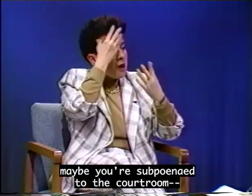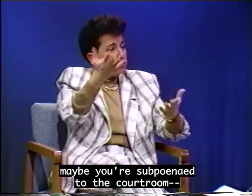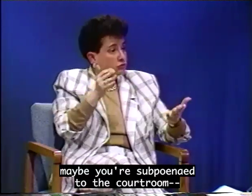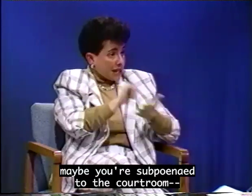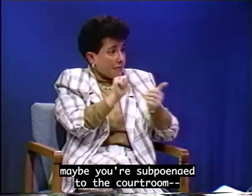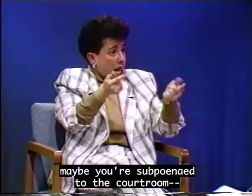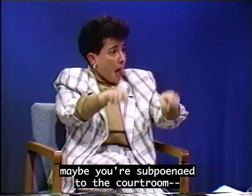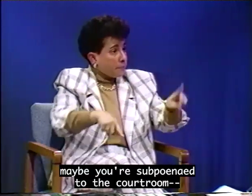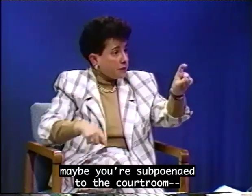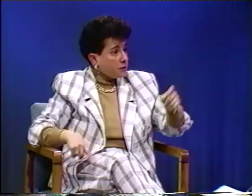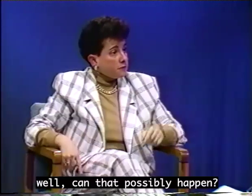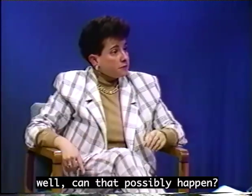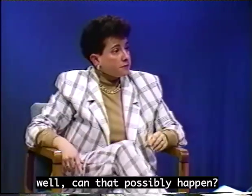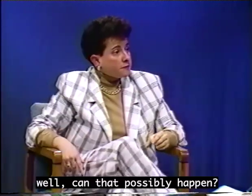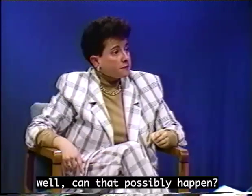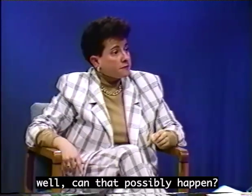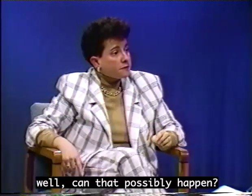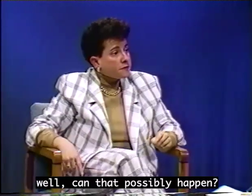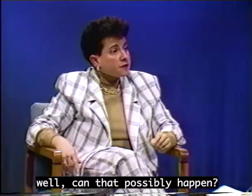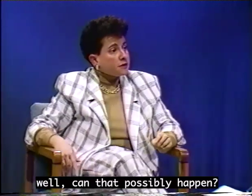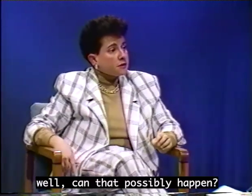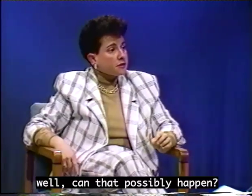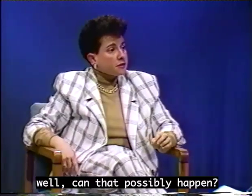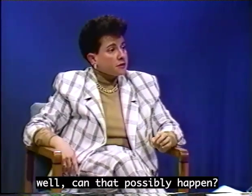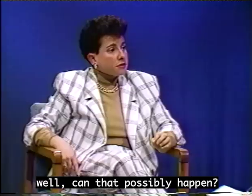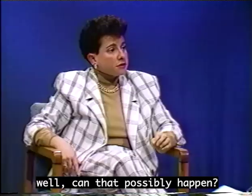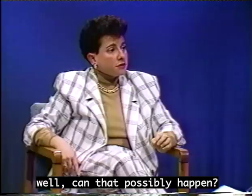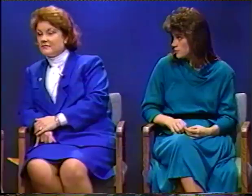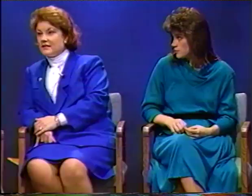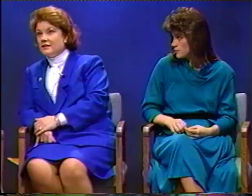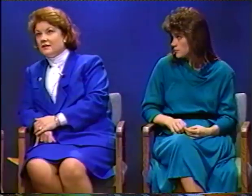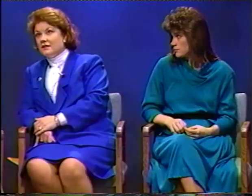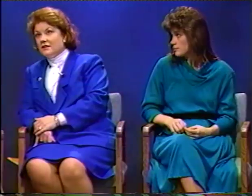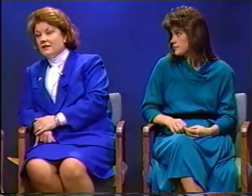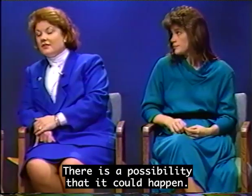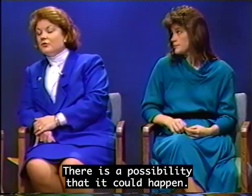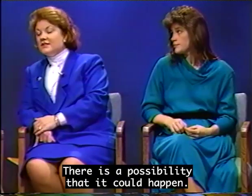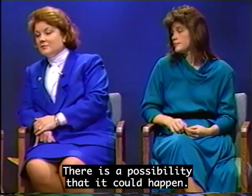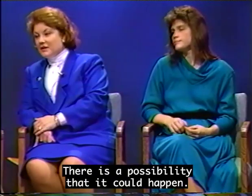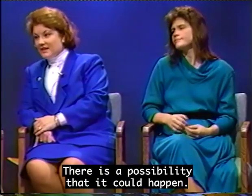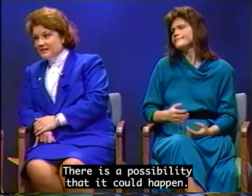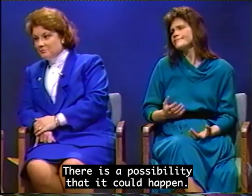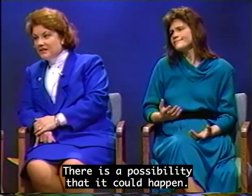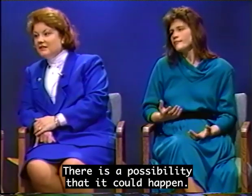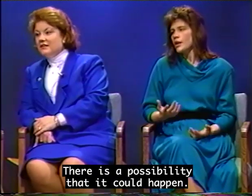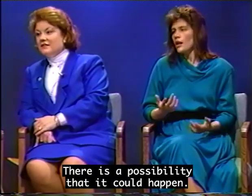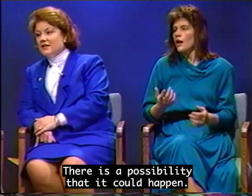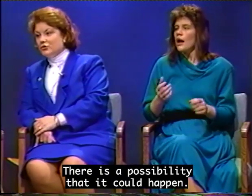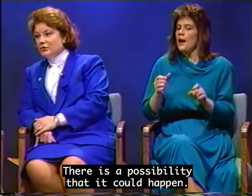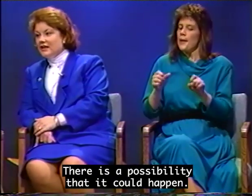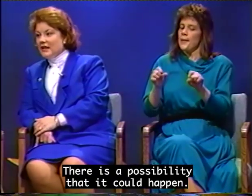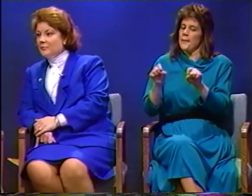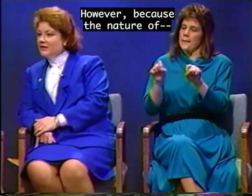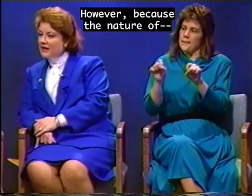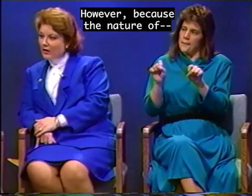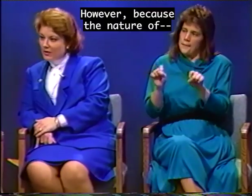subpoenaed to the courtroom. Well, can that possibly happen? There is a possibility that it could happen.